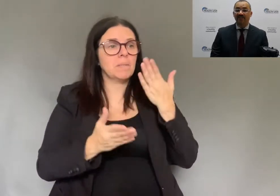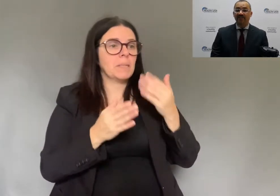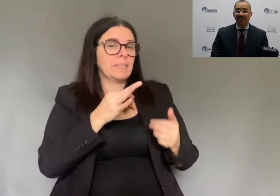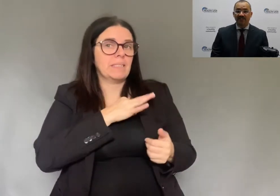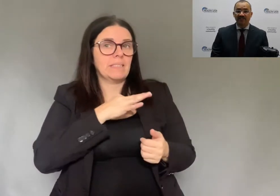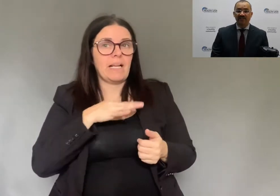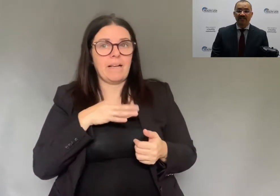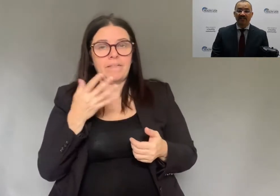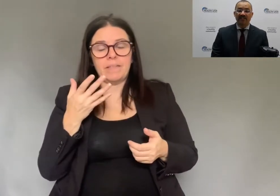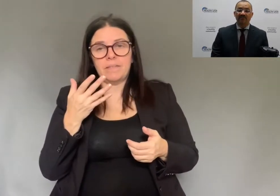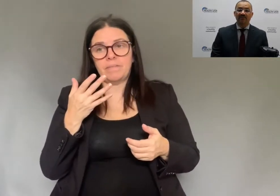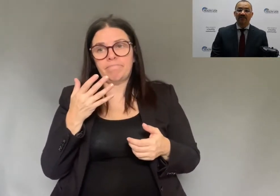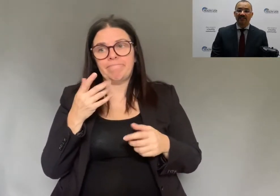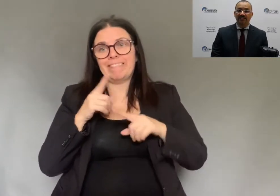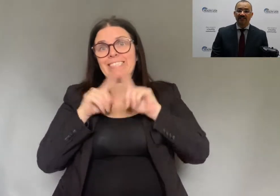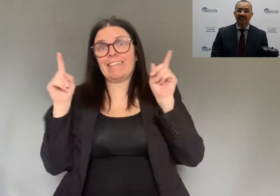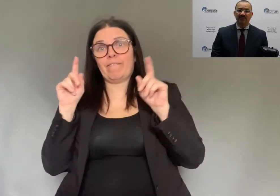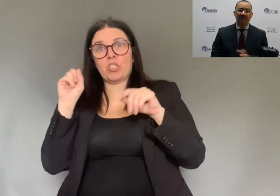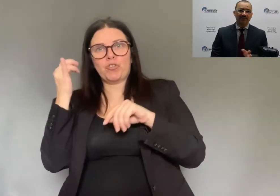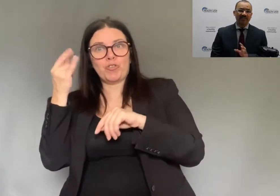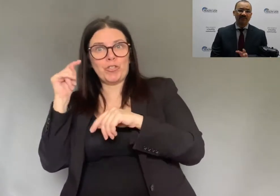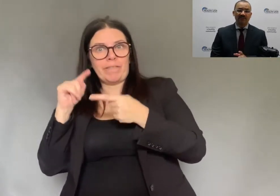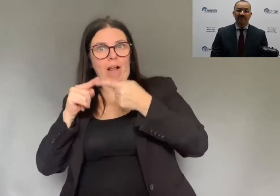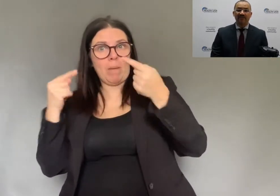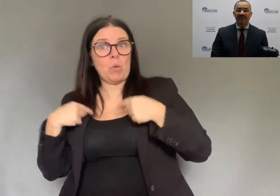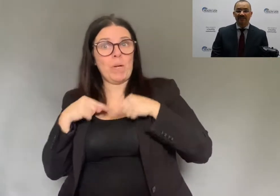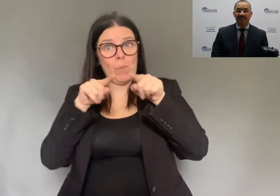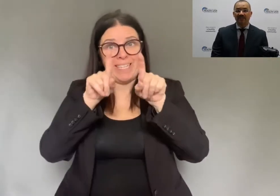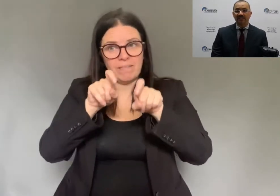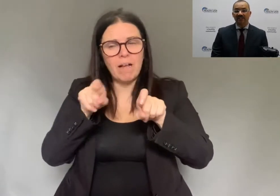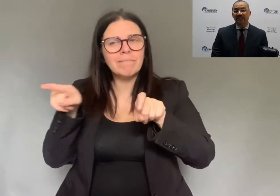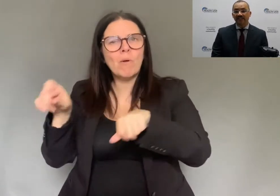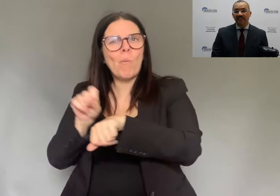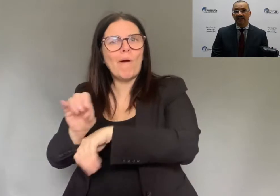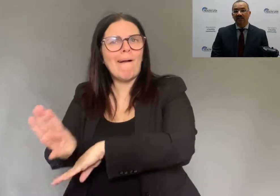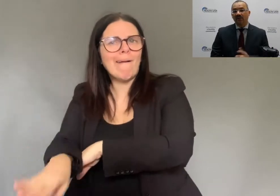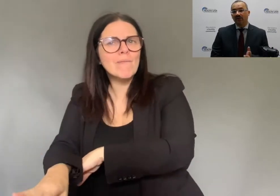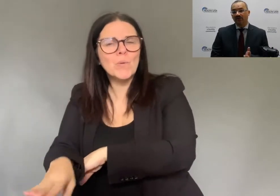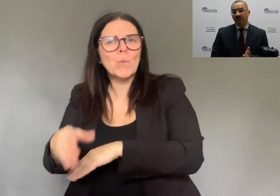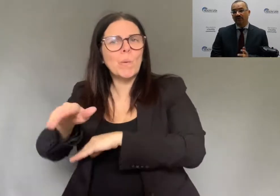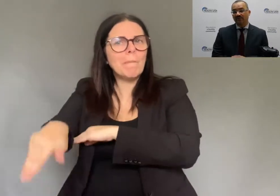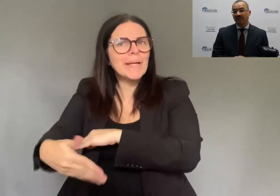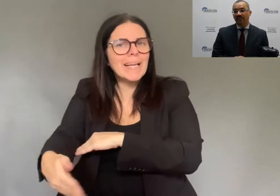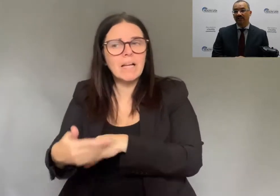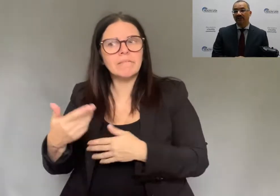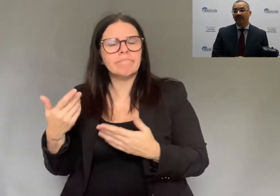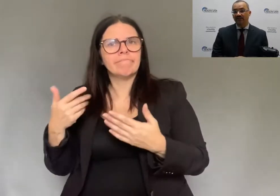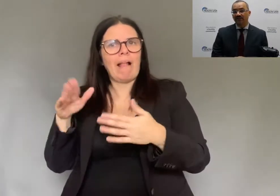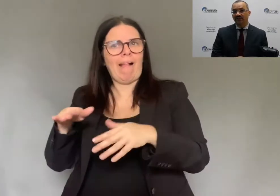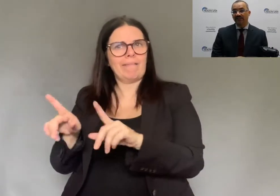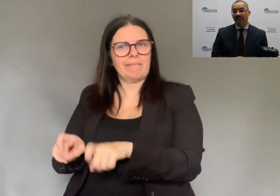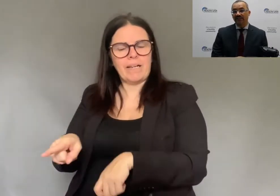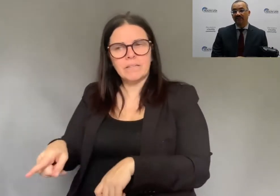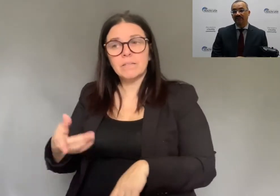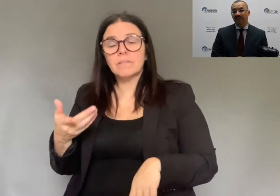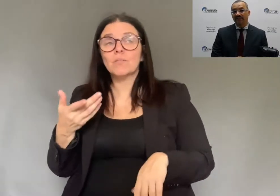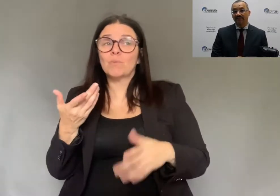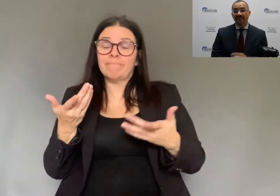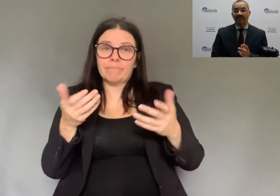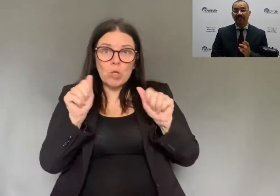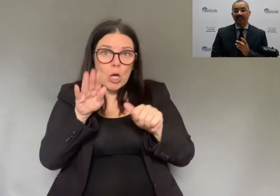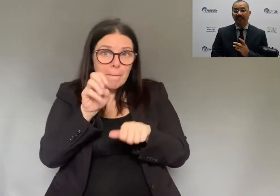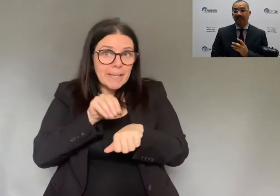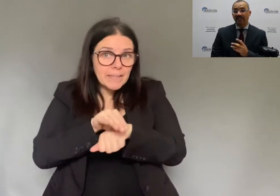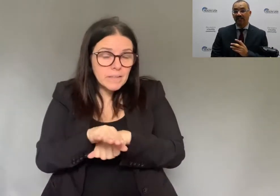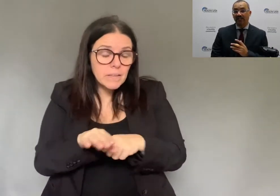on a different shift and unable to get tested. So there may be a number of reasons that we can see. We also have to look into the possibility of